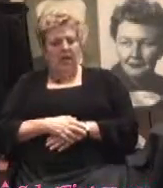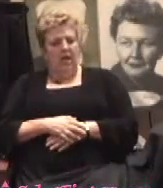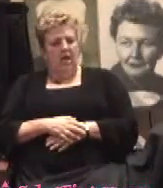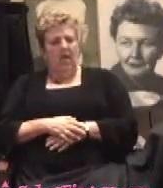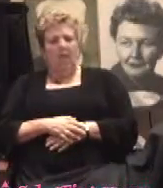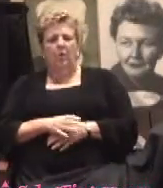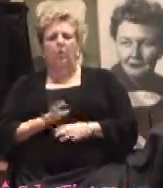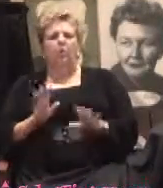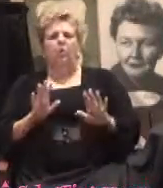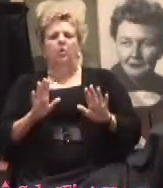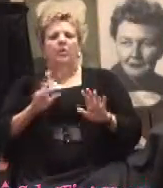for a month.